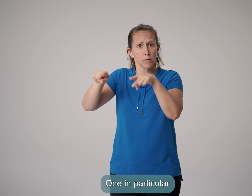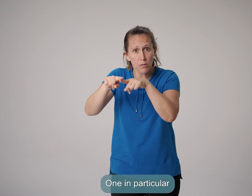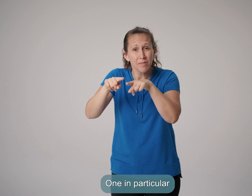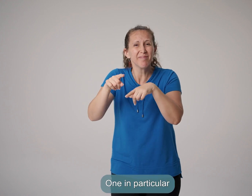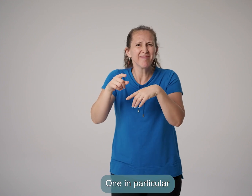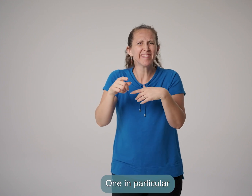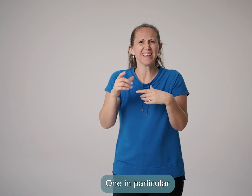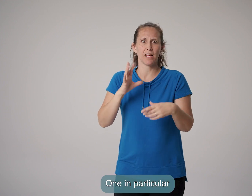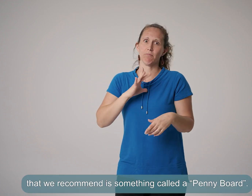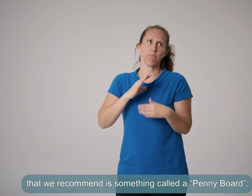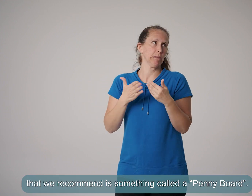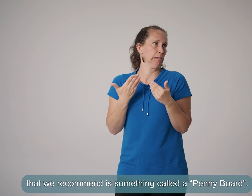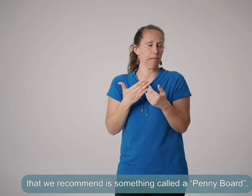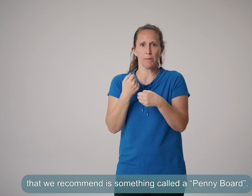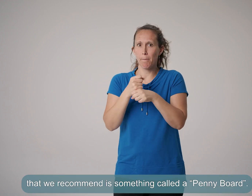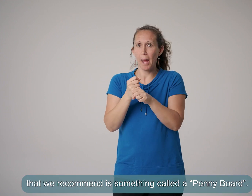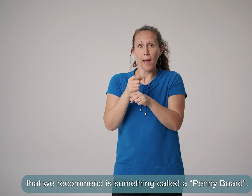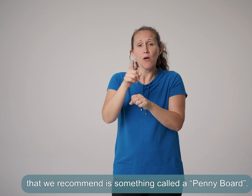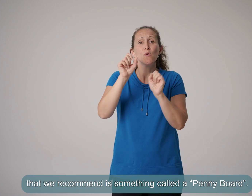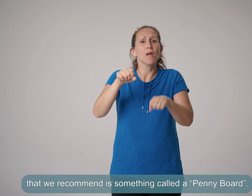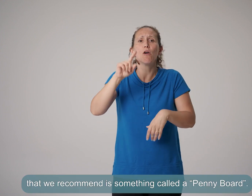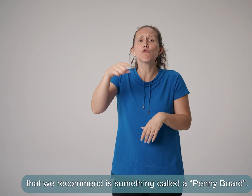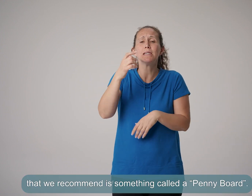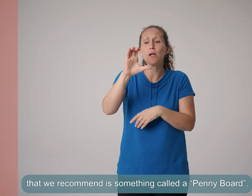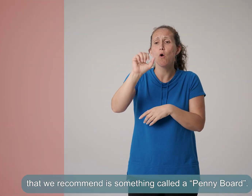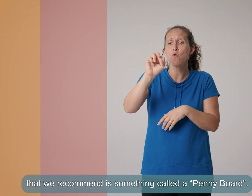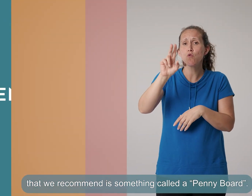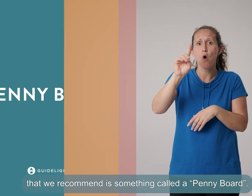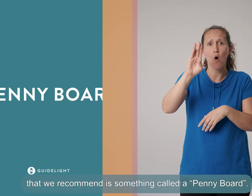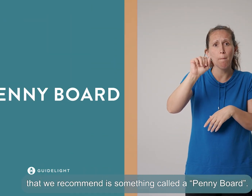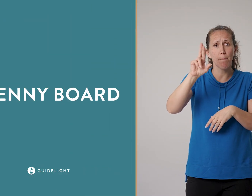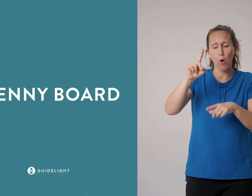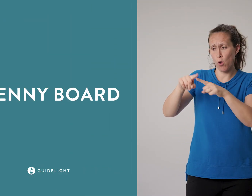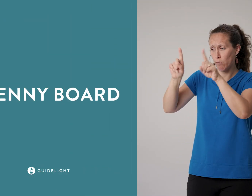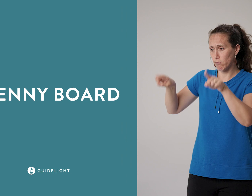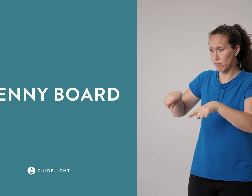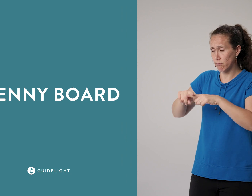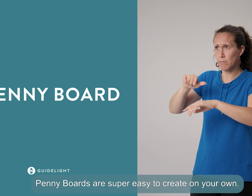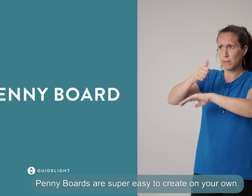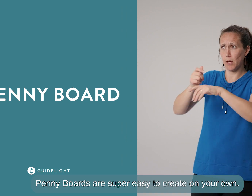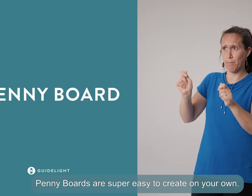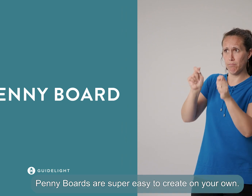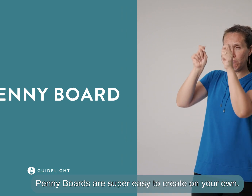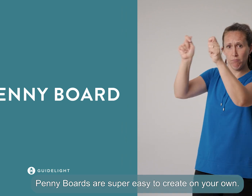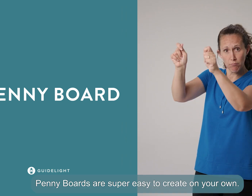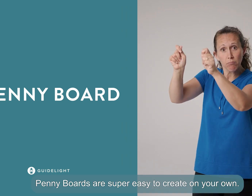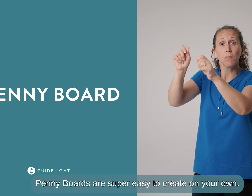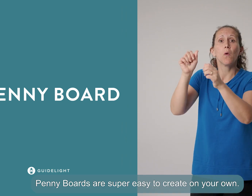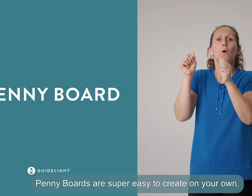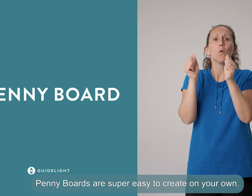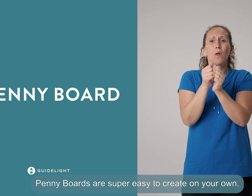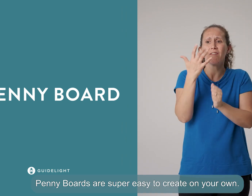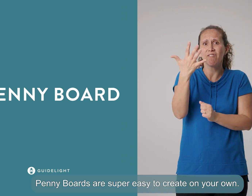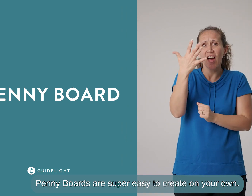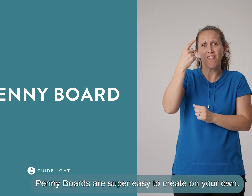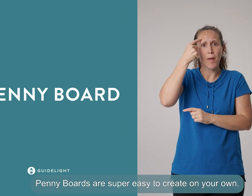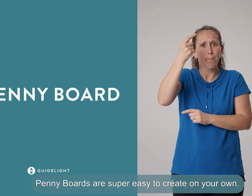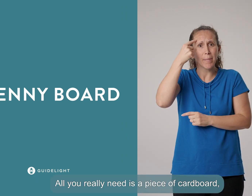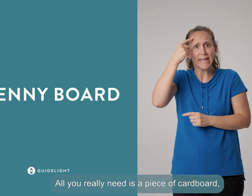One in particular that we recommend is something called a penny board. Penny boards are super easy to create on your own. All you